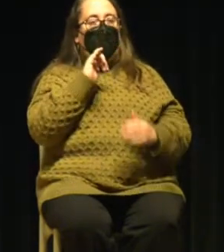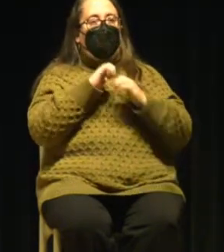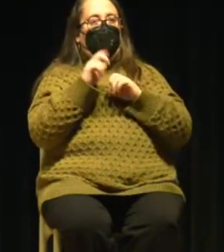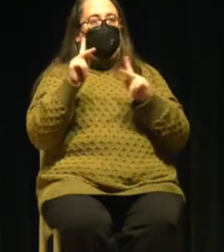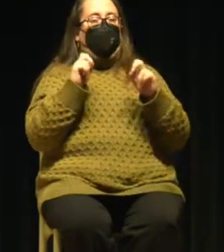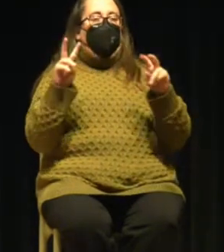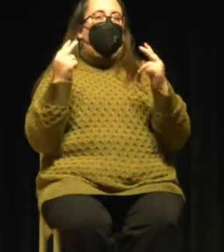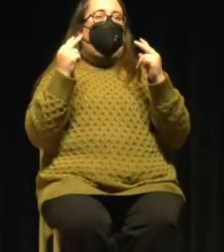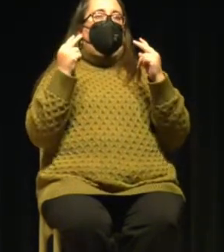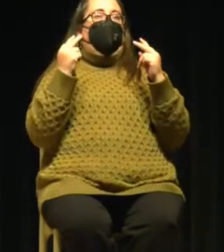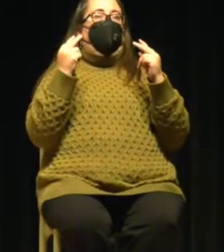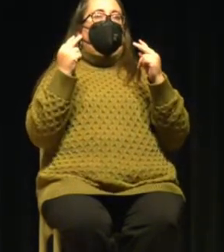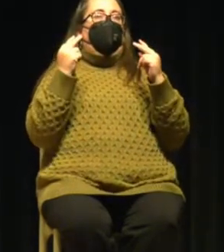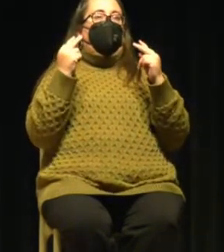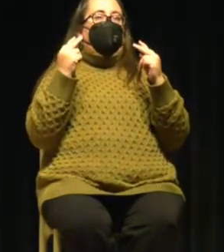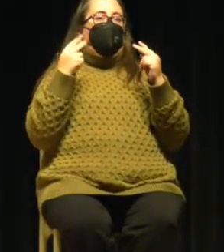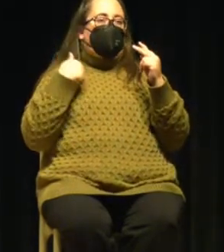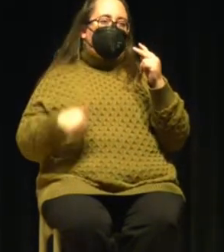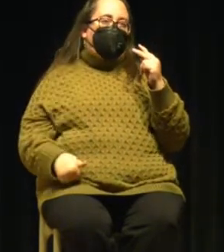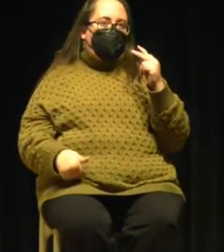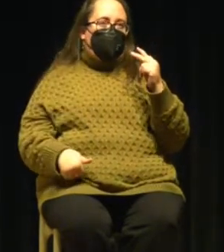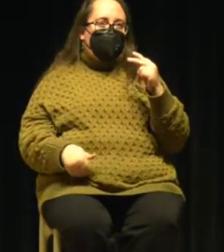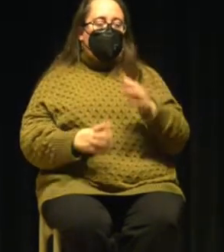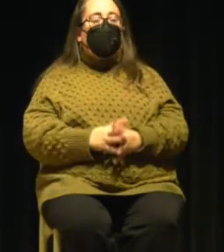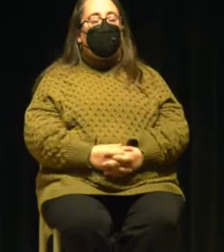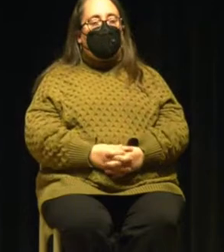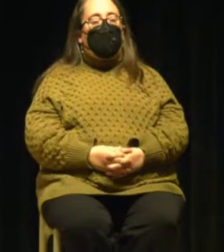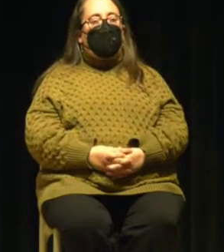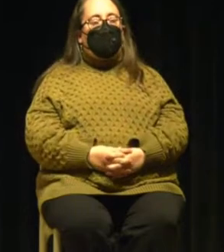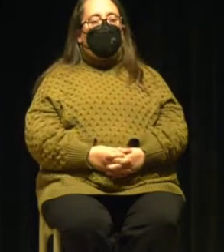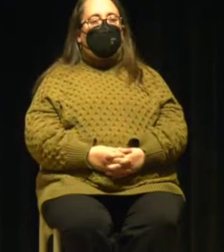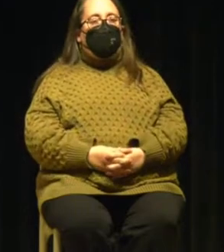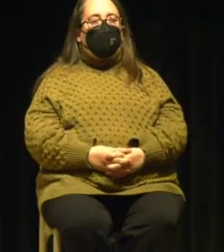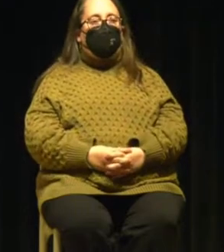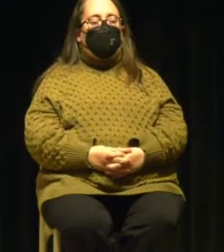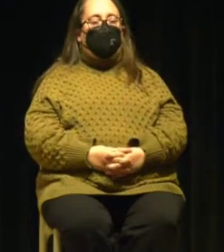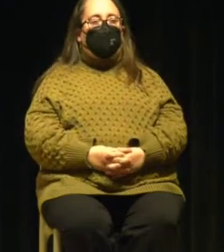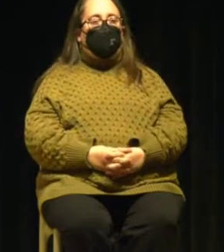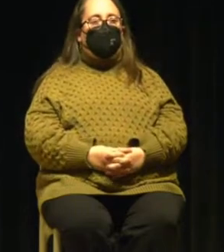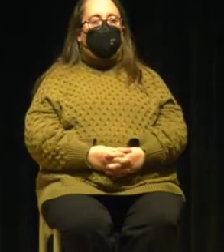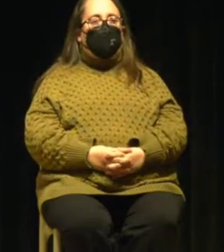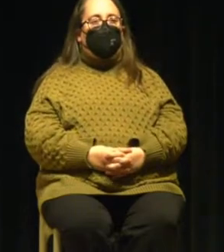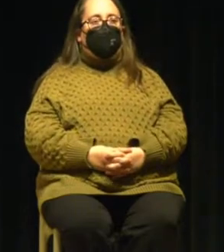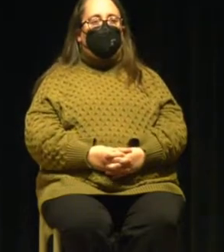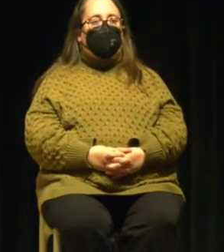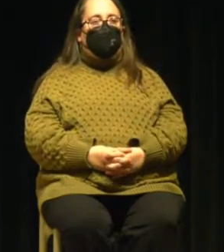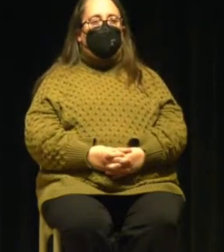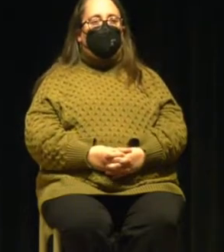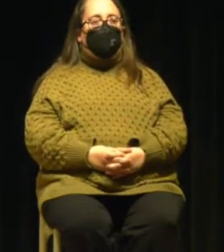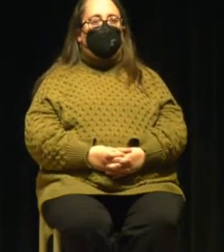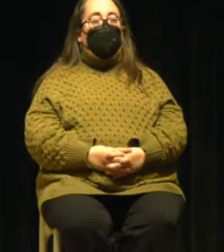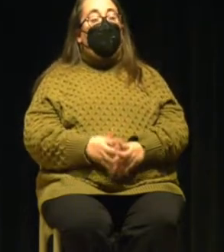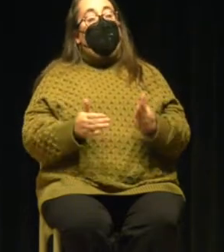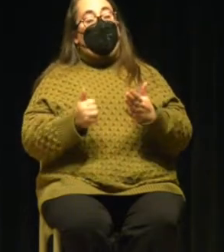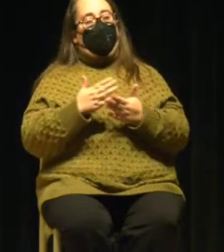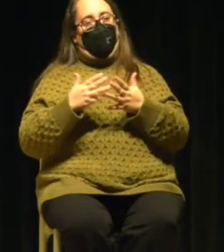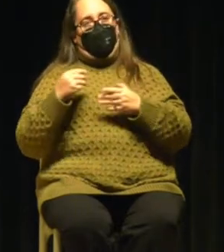people are perceiving me. Yeah, the message is, and you know, maybe part of it's